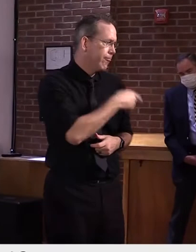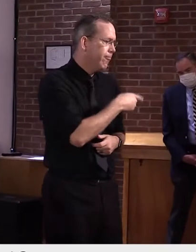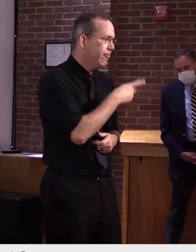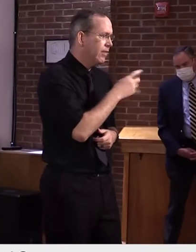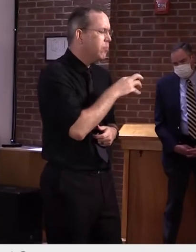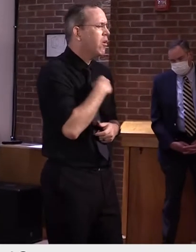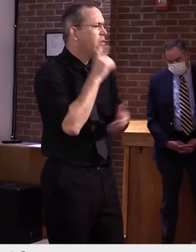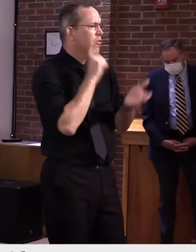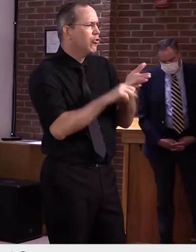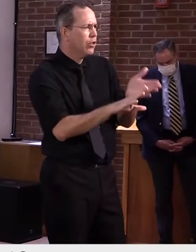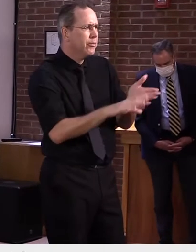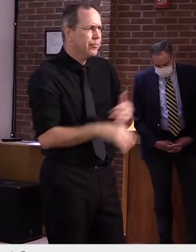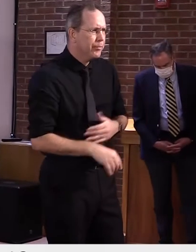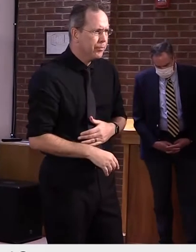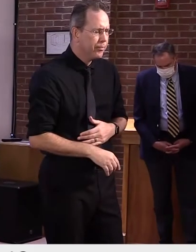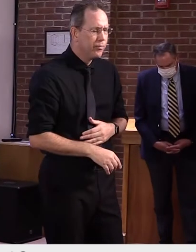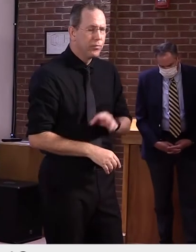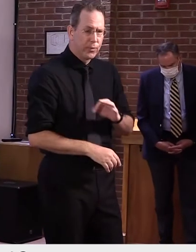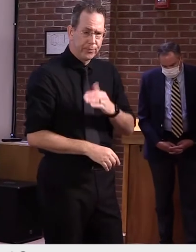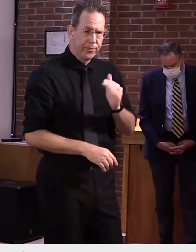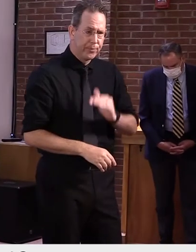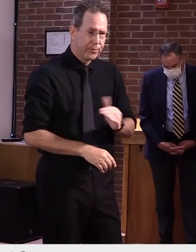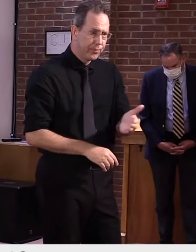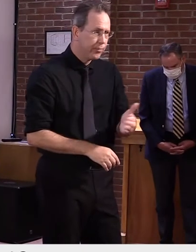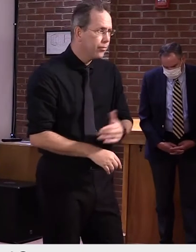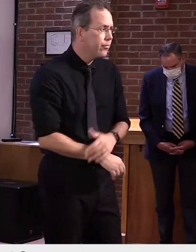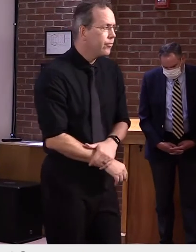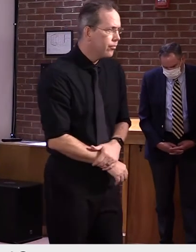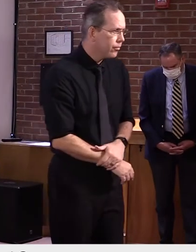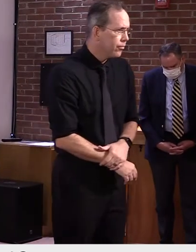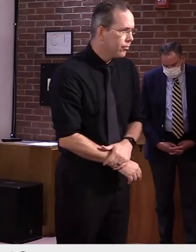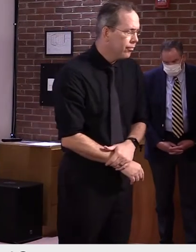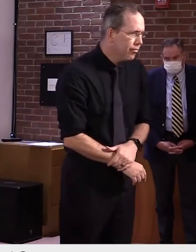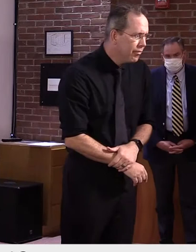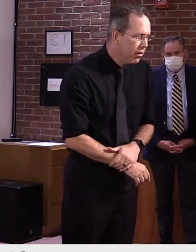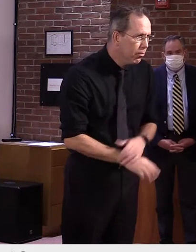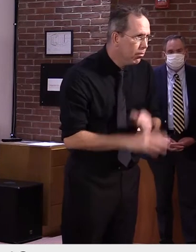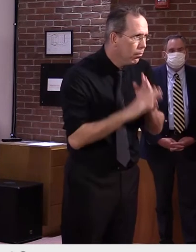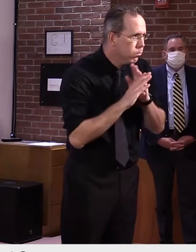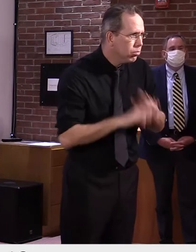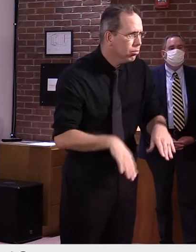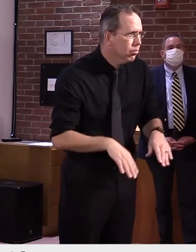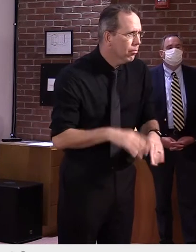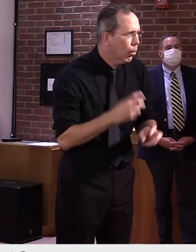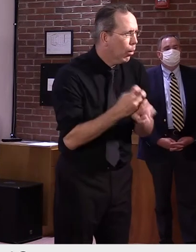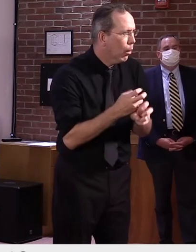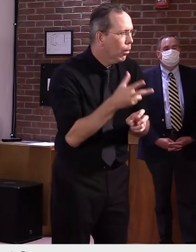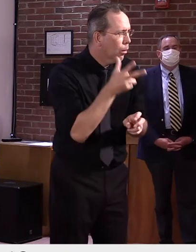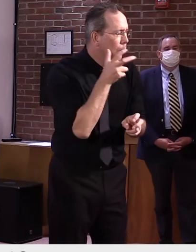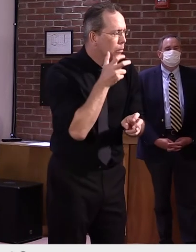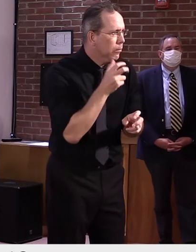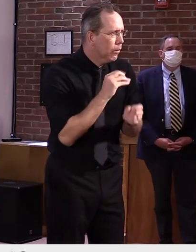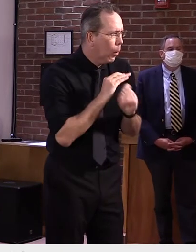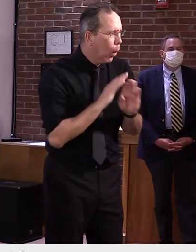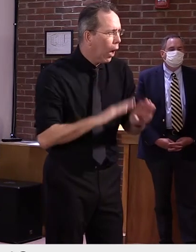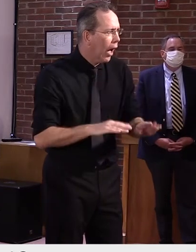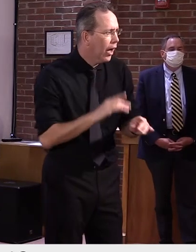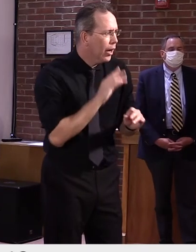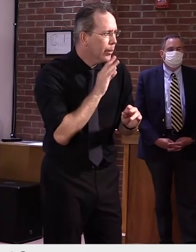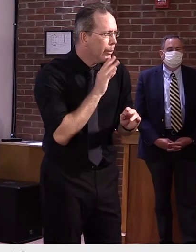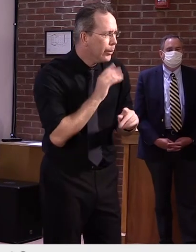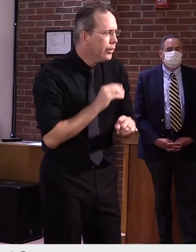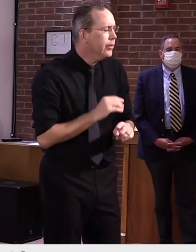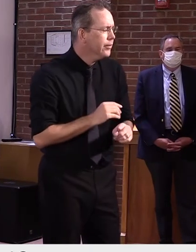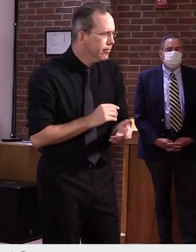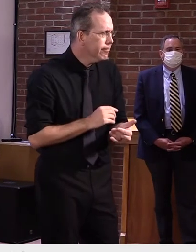Hi, good morning everybody. Another question about the energy test and their use in Manchester. Given all the background,